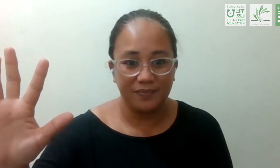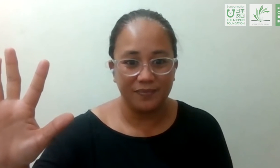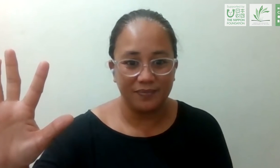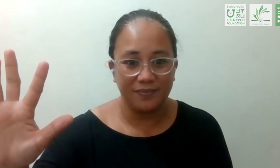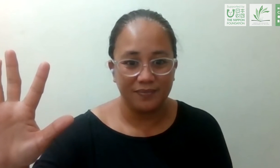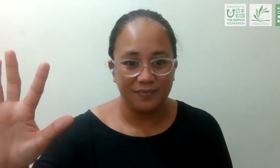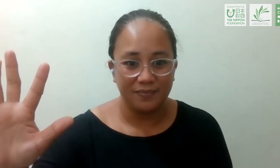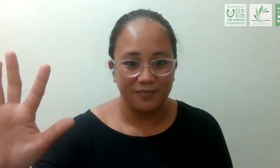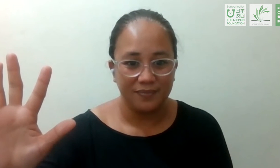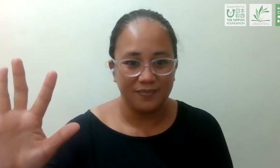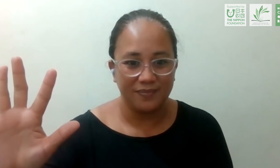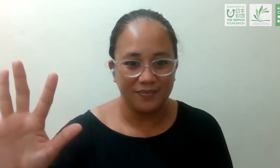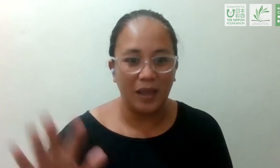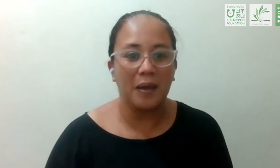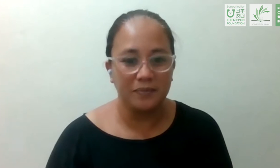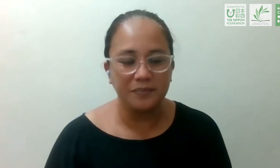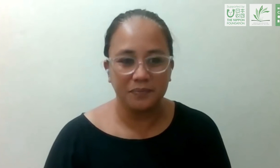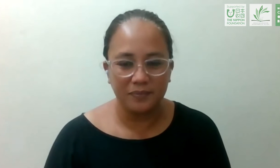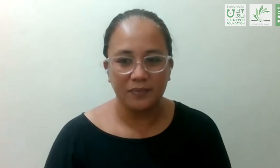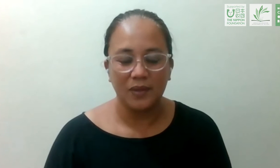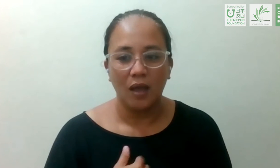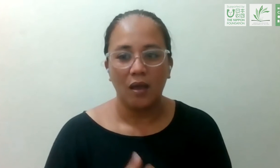okay? The way you would sign it is,